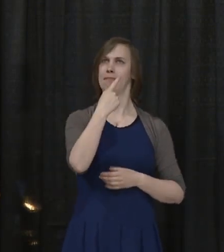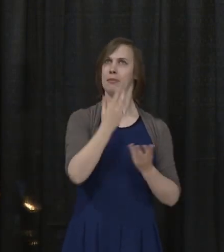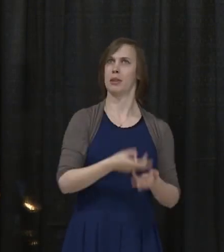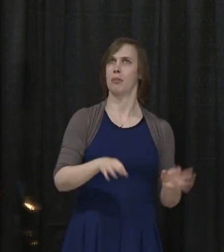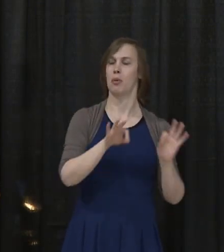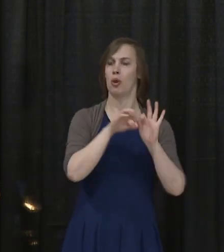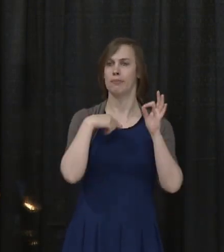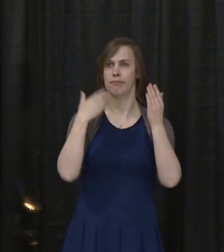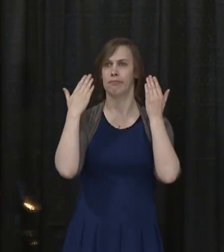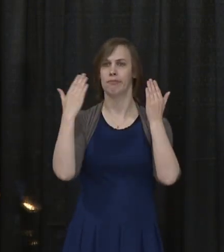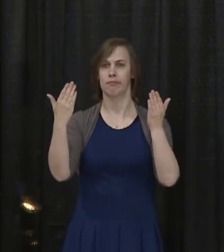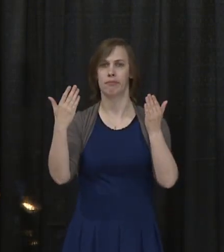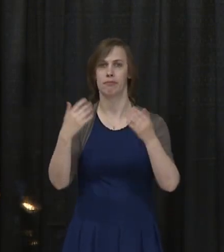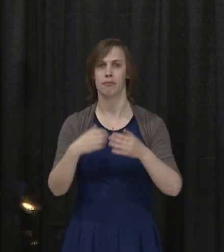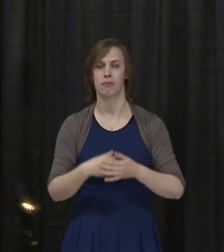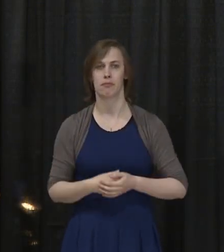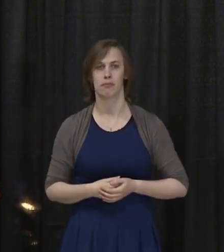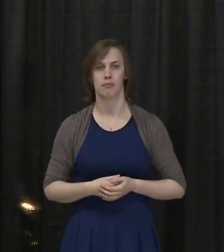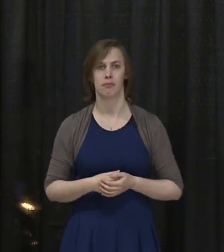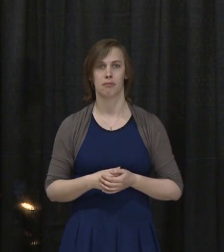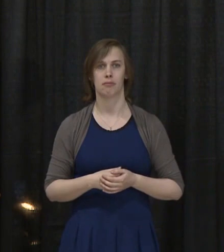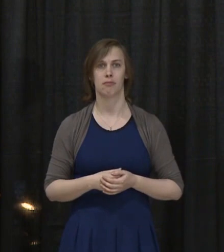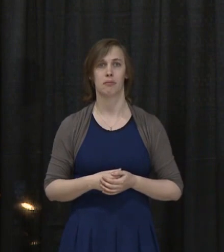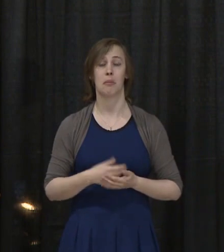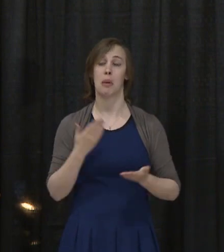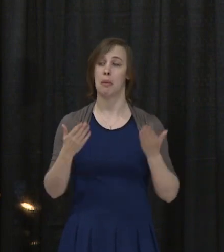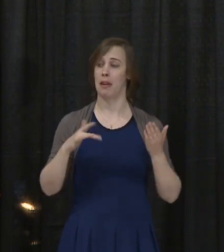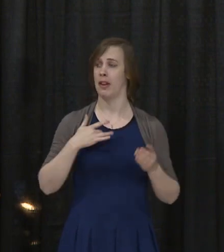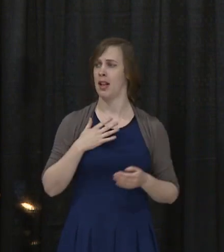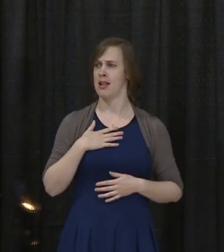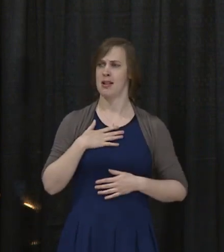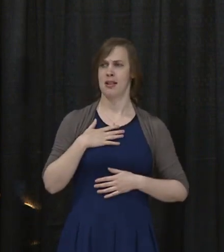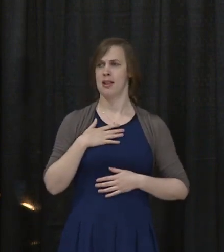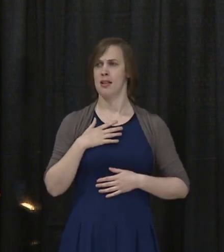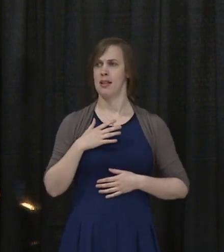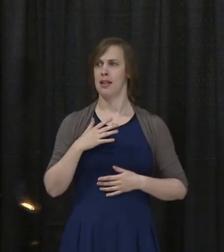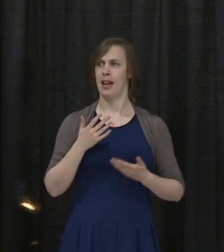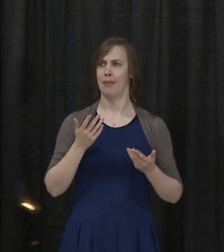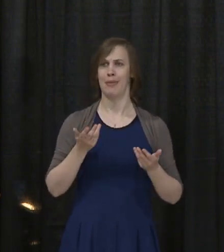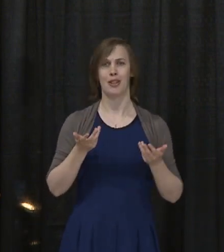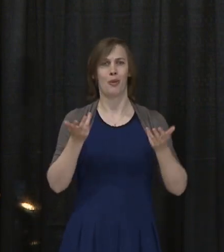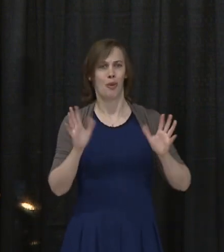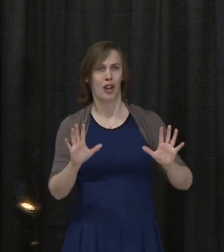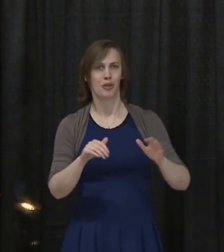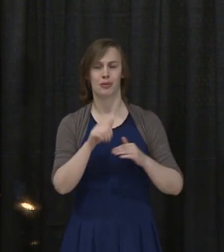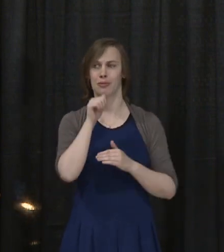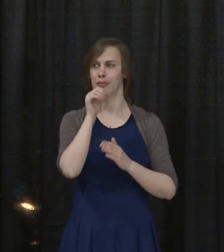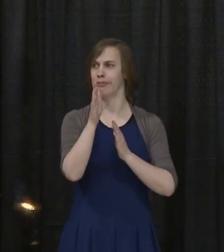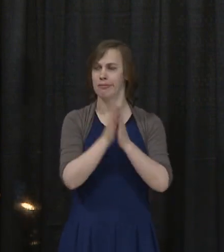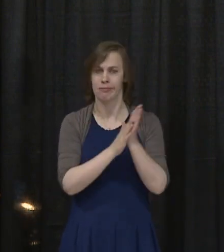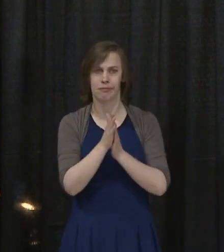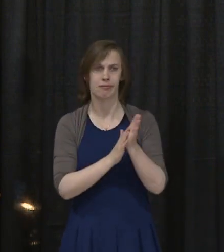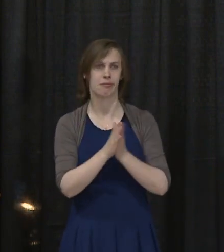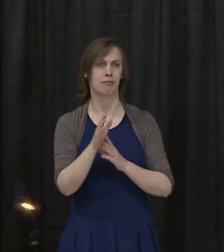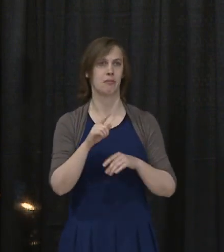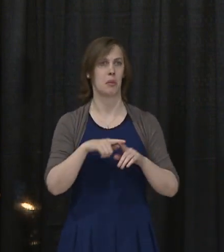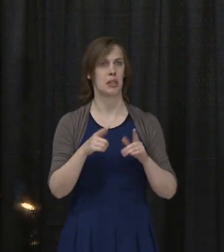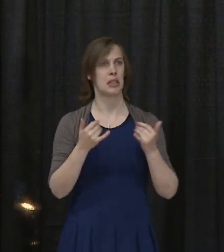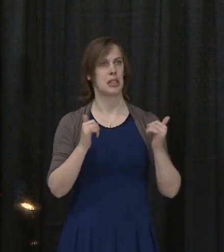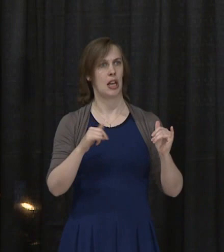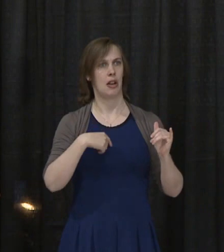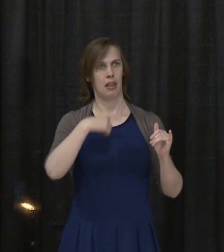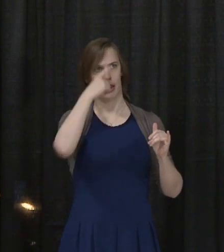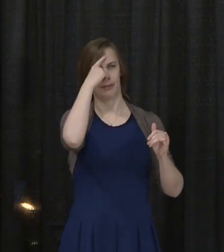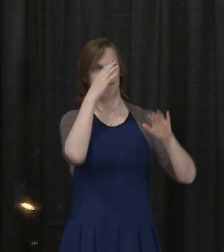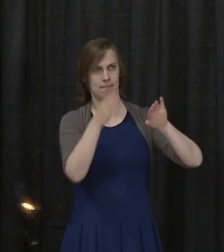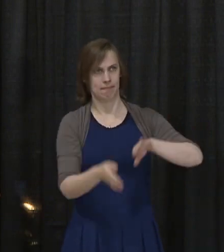I can do it, or maybe I don't feel like doing it, I don't allow those two thoughts to influence my decision. If you've been asked